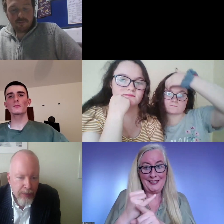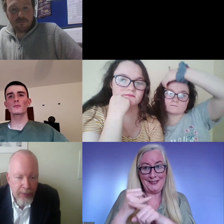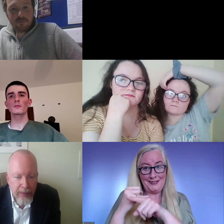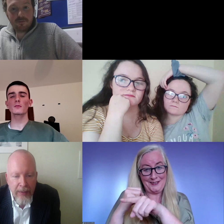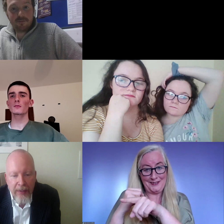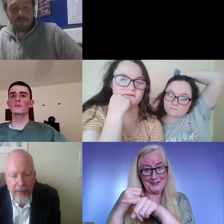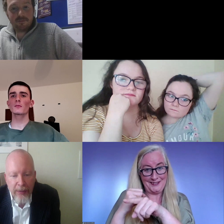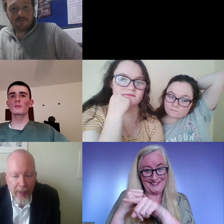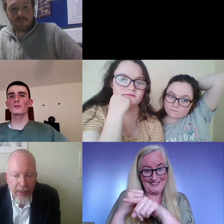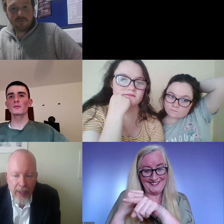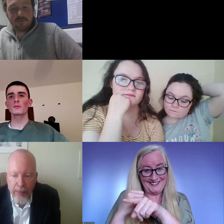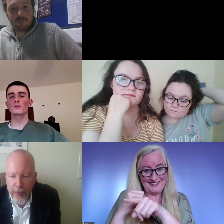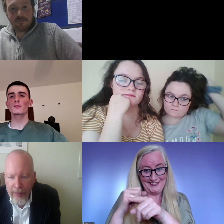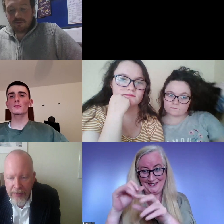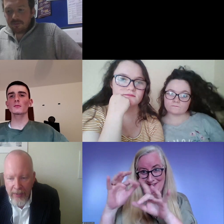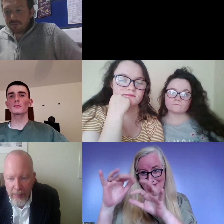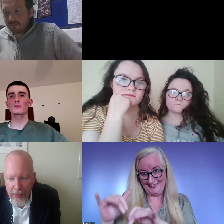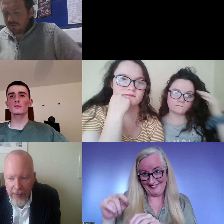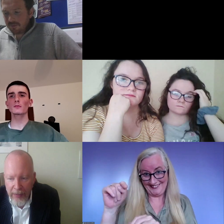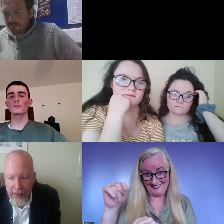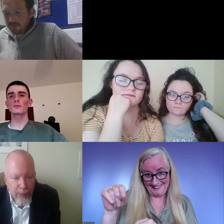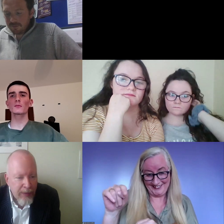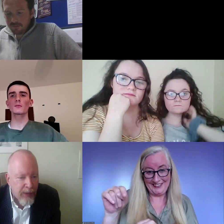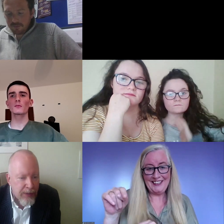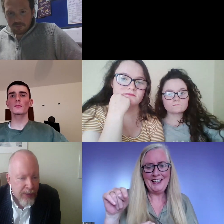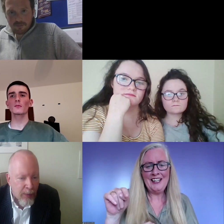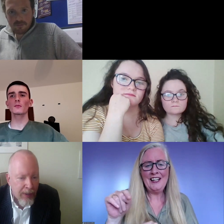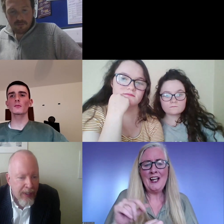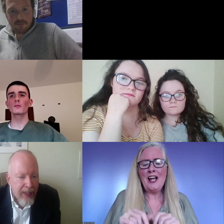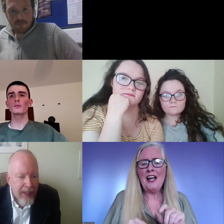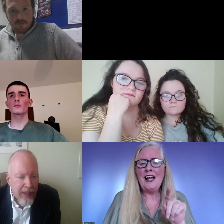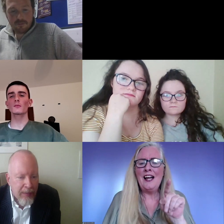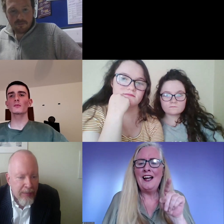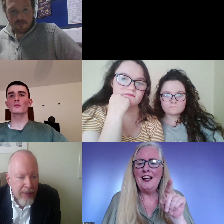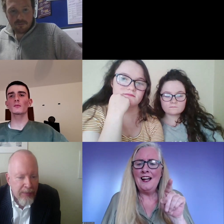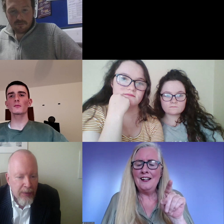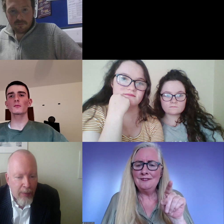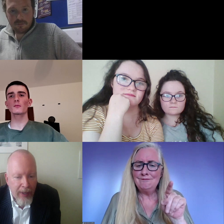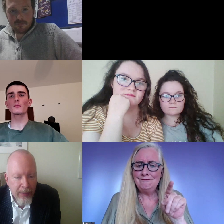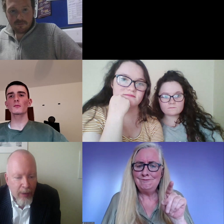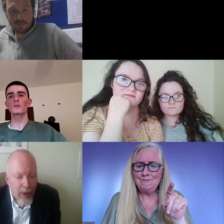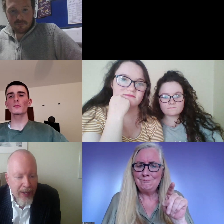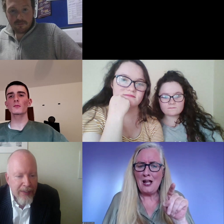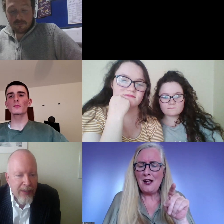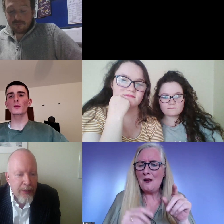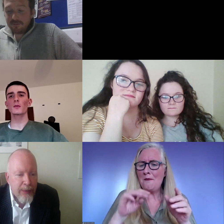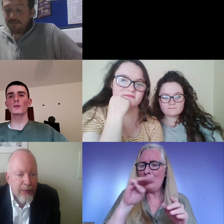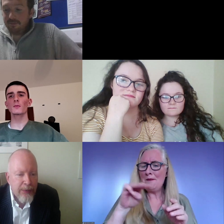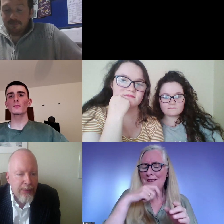do you agree with the author Pat McCabe, who once said that men over 30 don't read fiction anymore? And if so, why or why